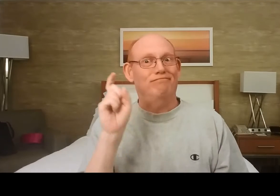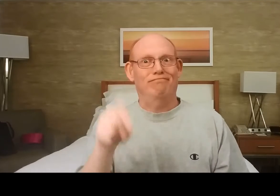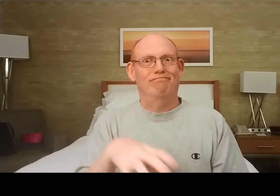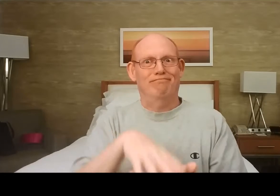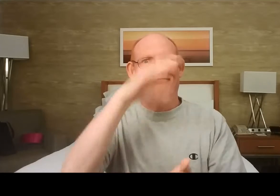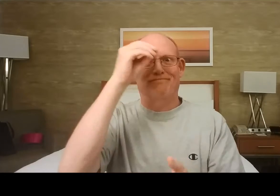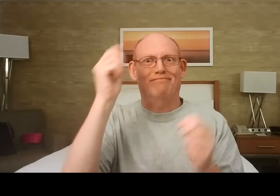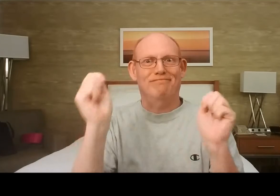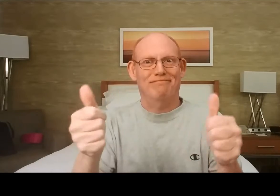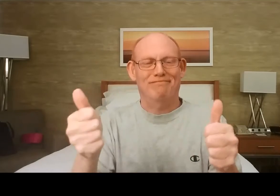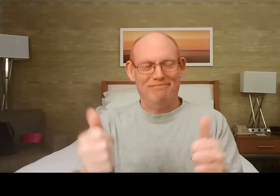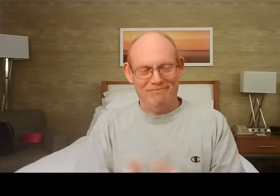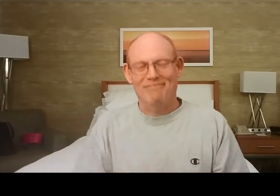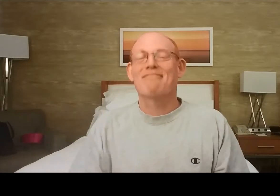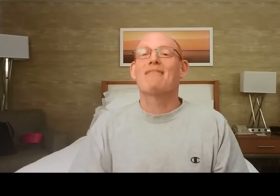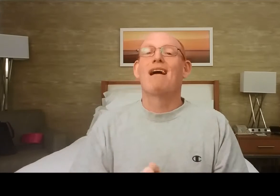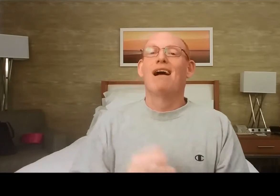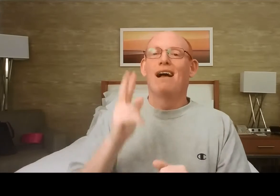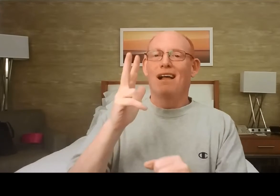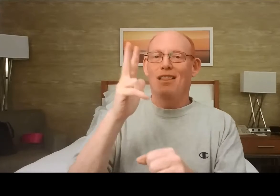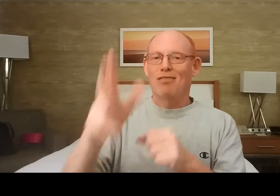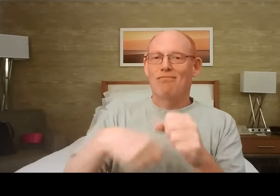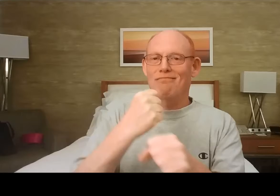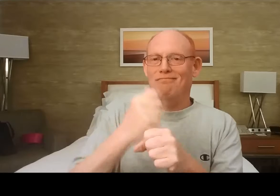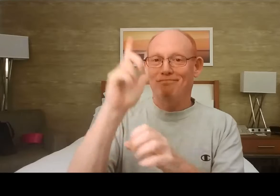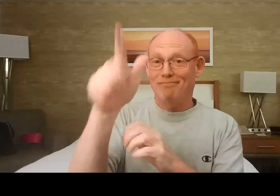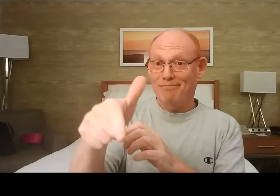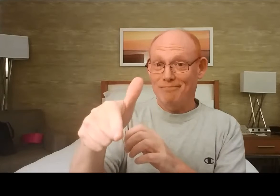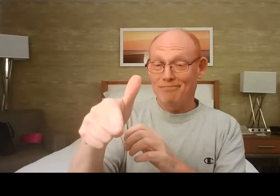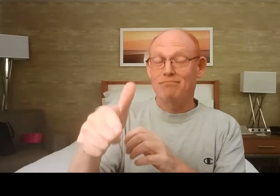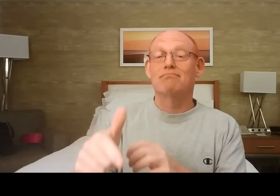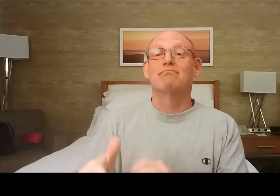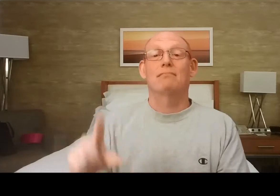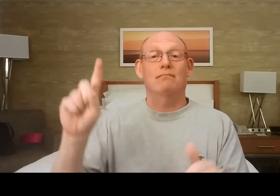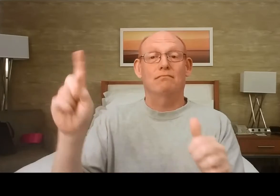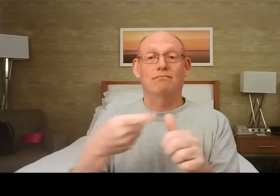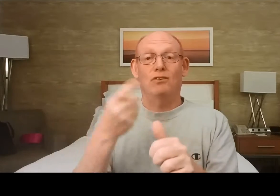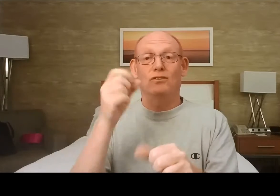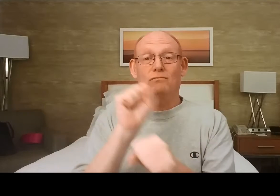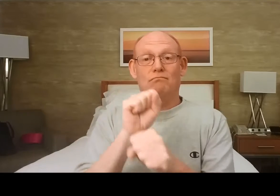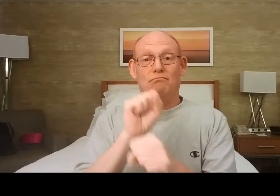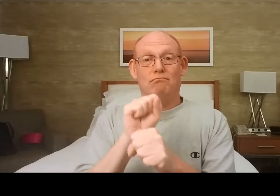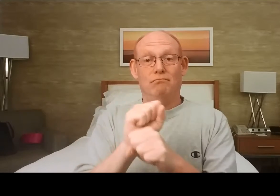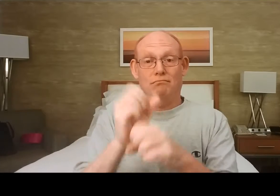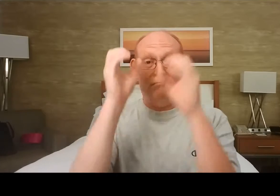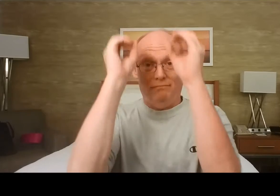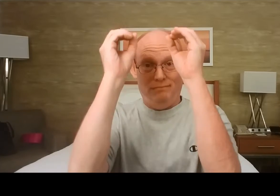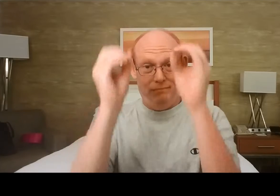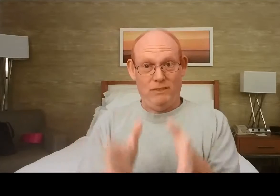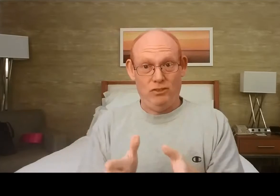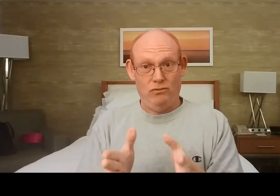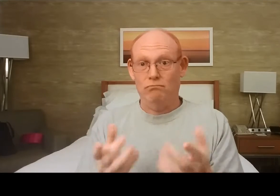fast. 3 years later, my first job as a teacher was at Rochester School for the Deaf.